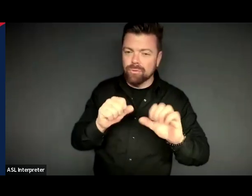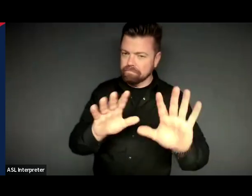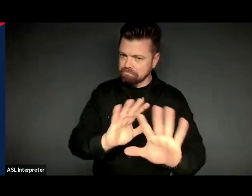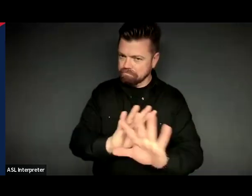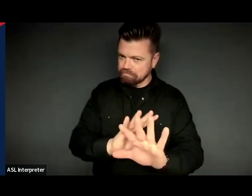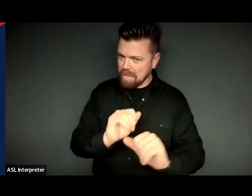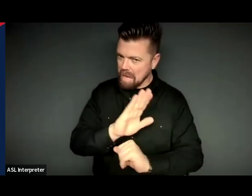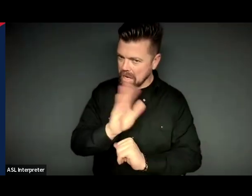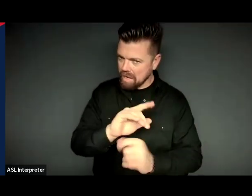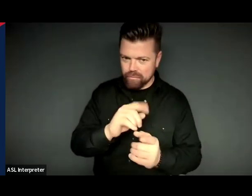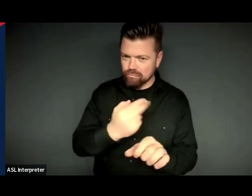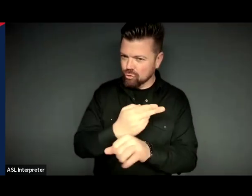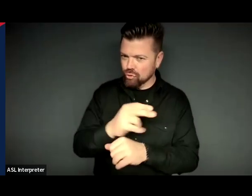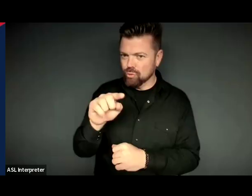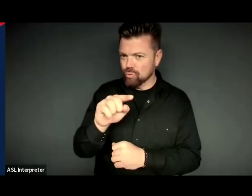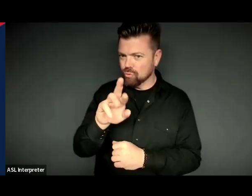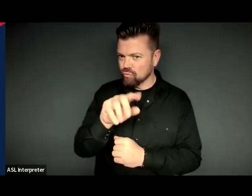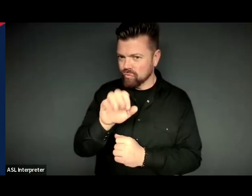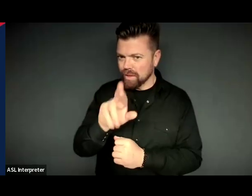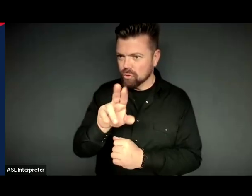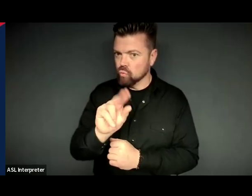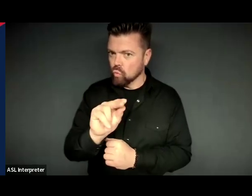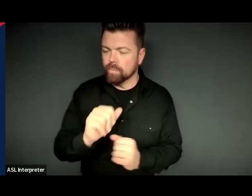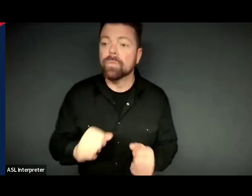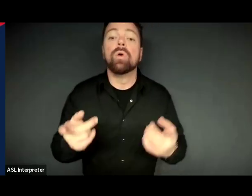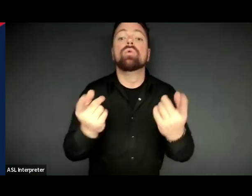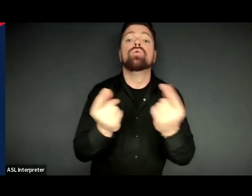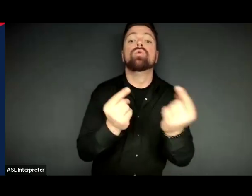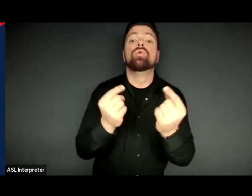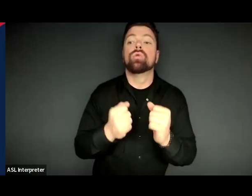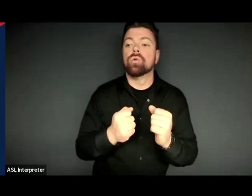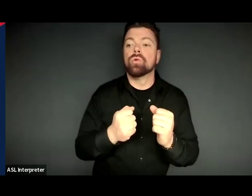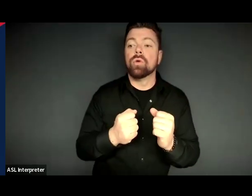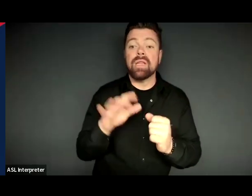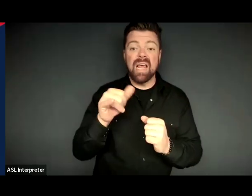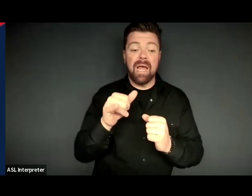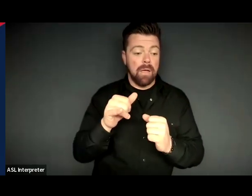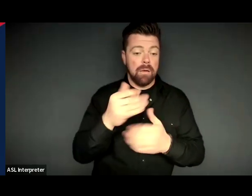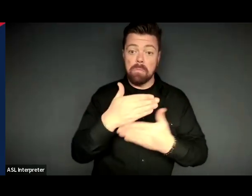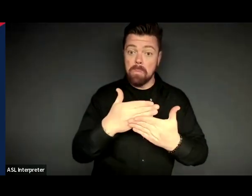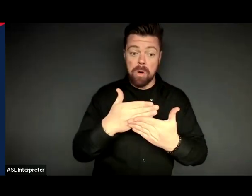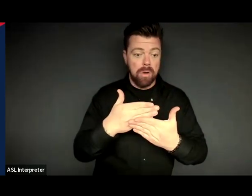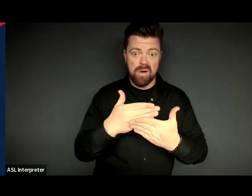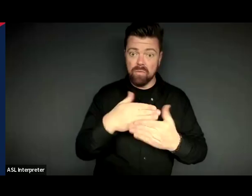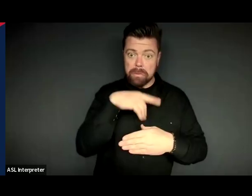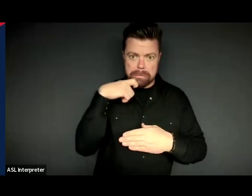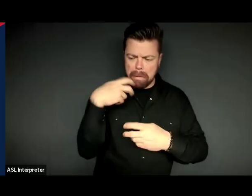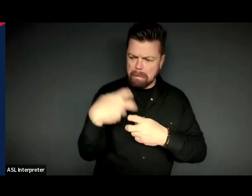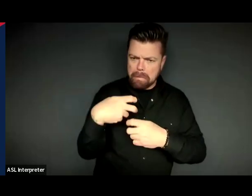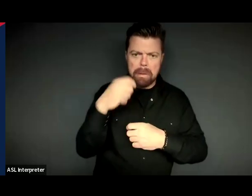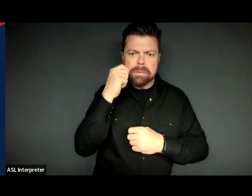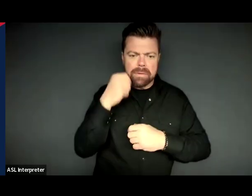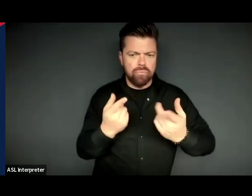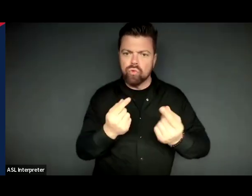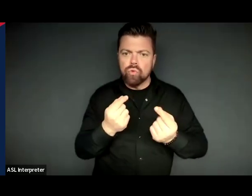don't ever cut a callus. What you want to do is you want to soak that area where the callus is. Soak